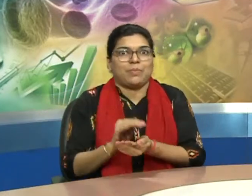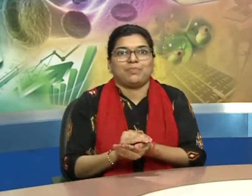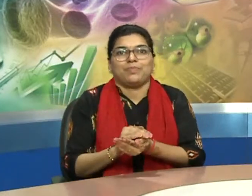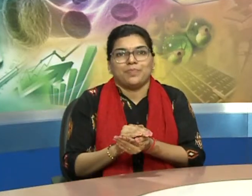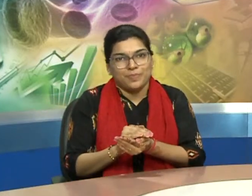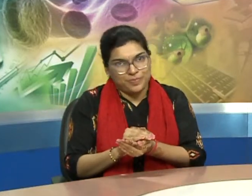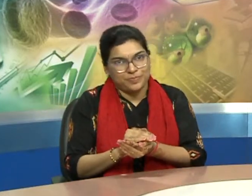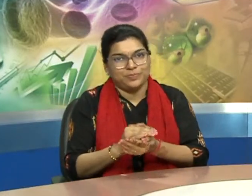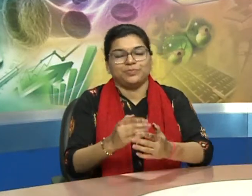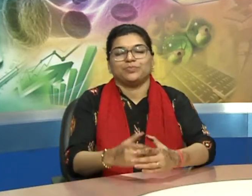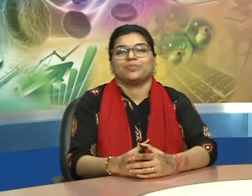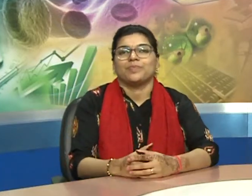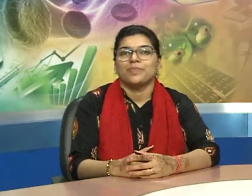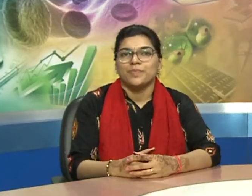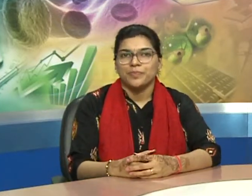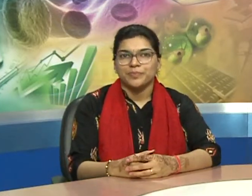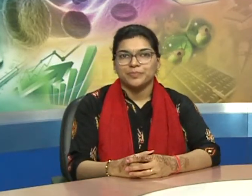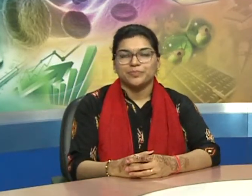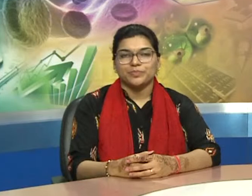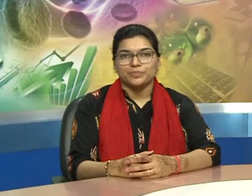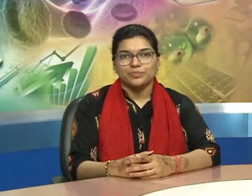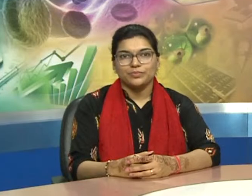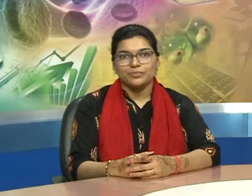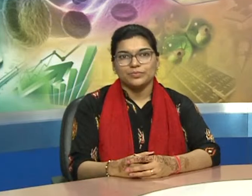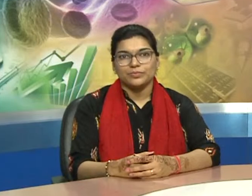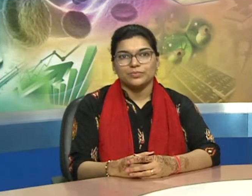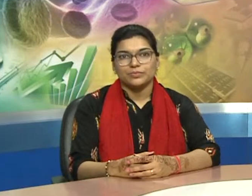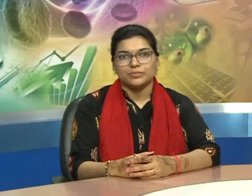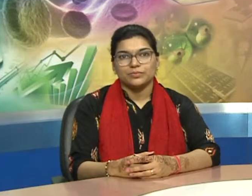fifth function is the extension of programs.